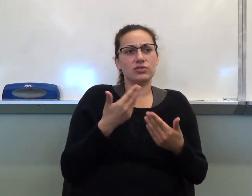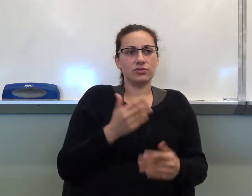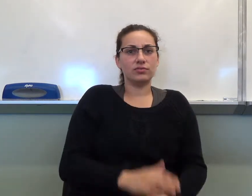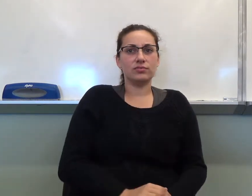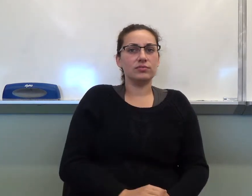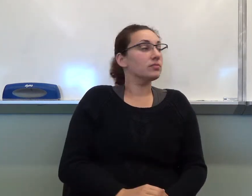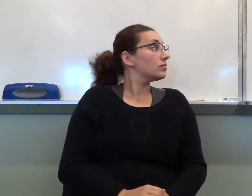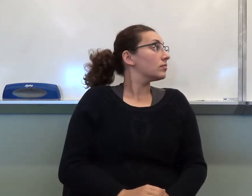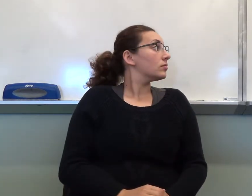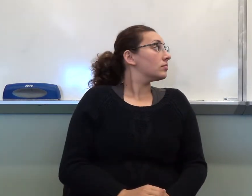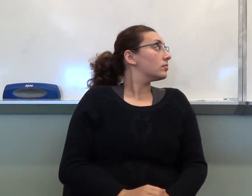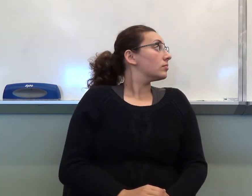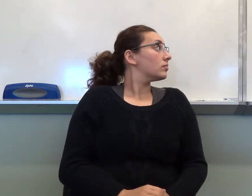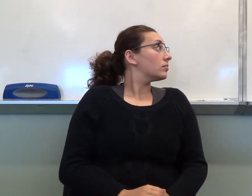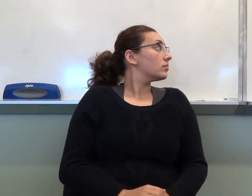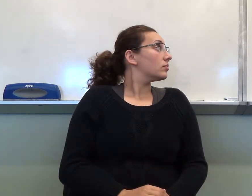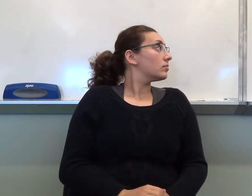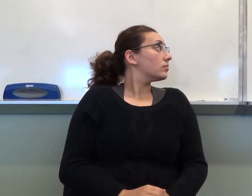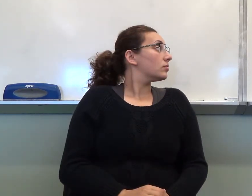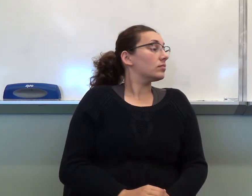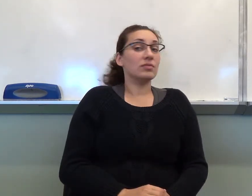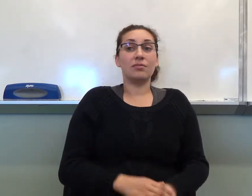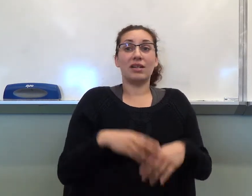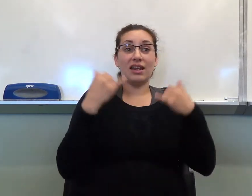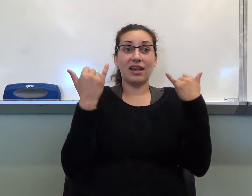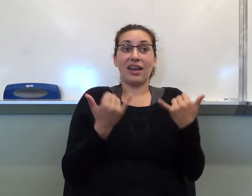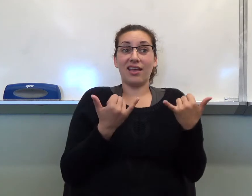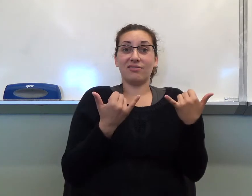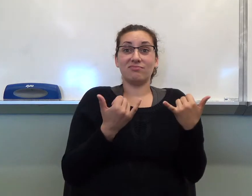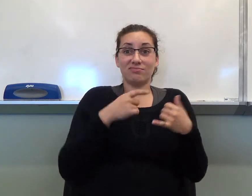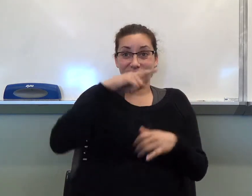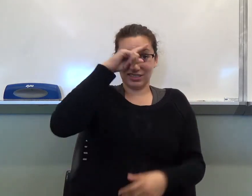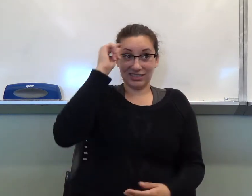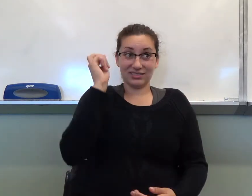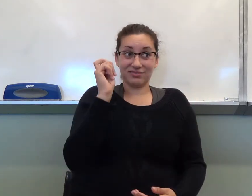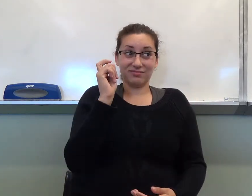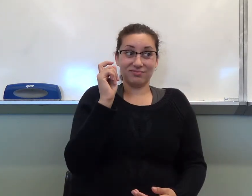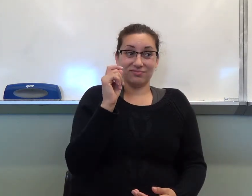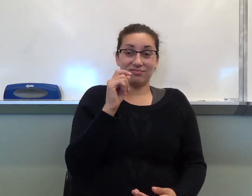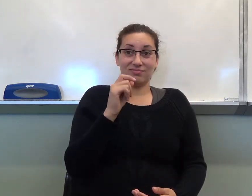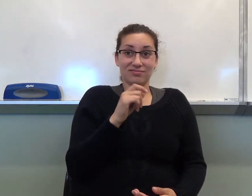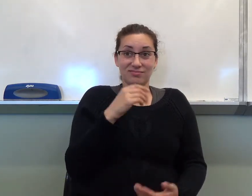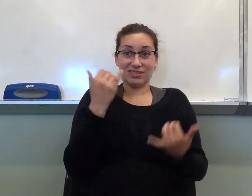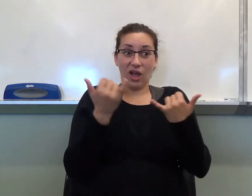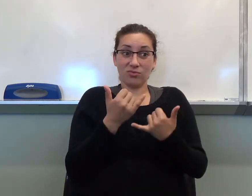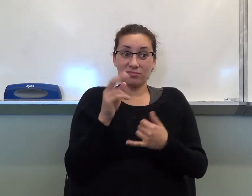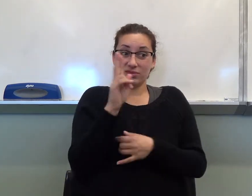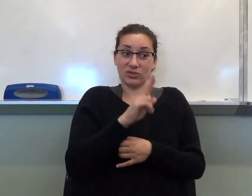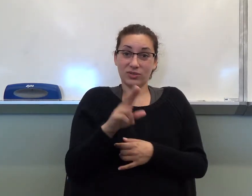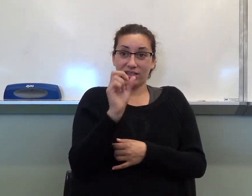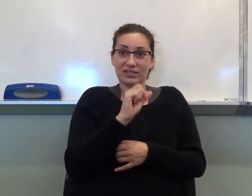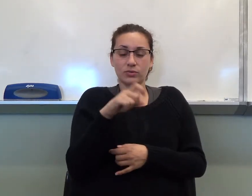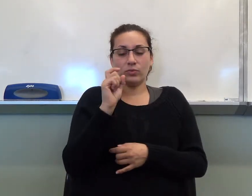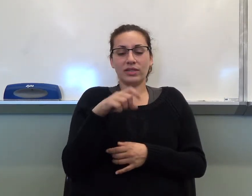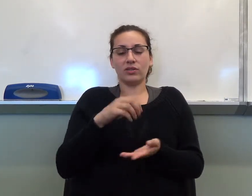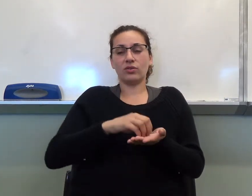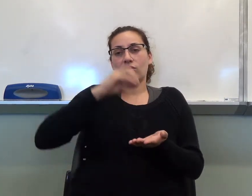But now, because of us, we have to do another section, which converts between the